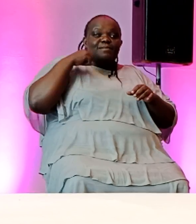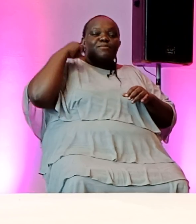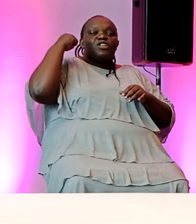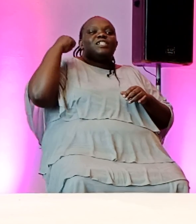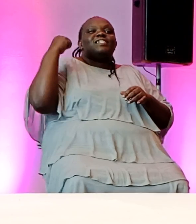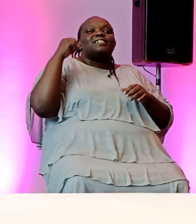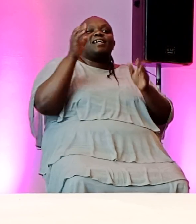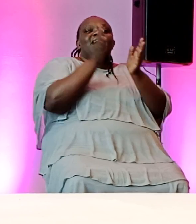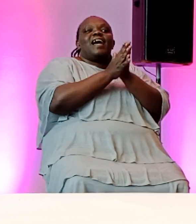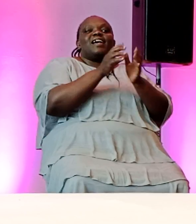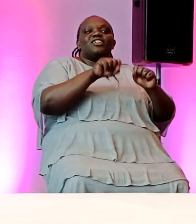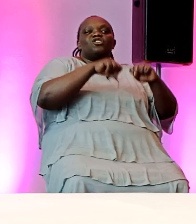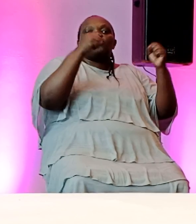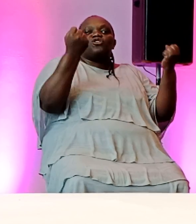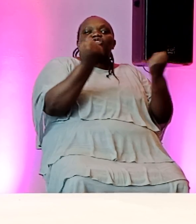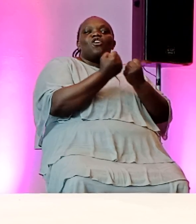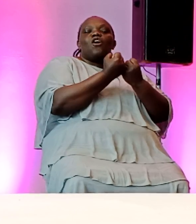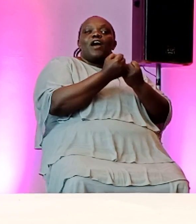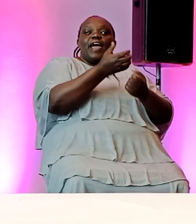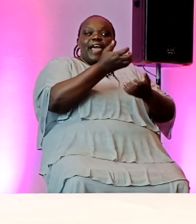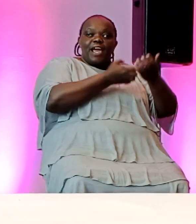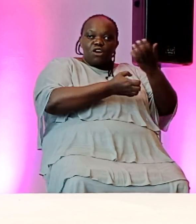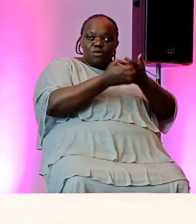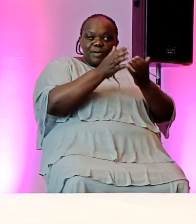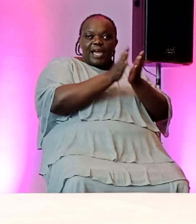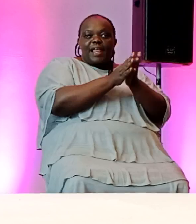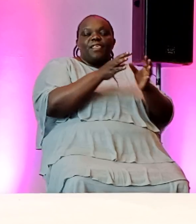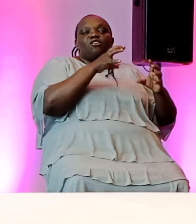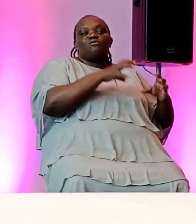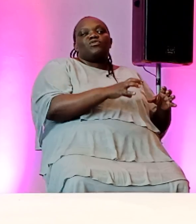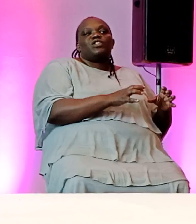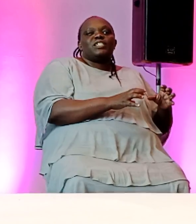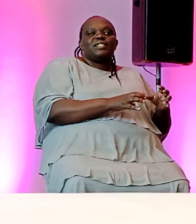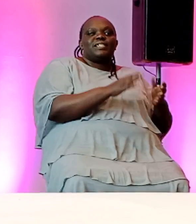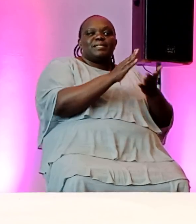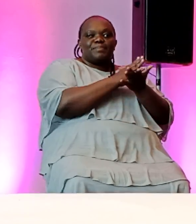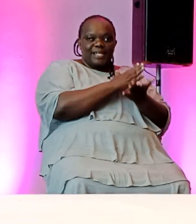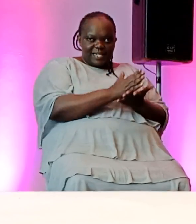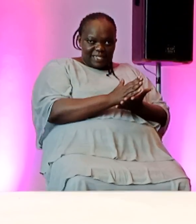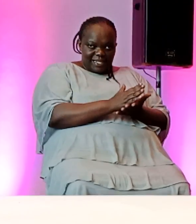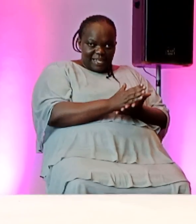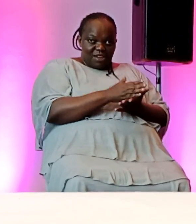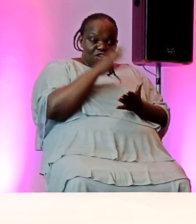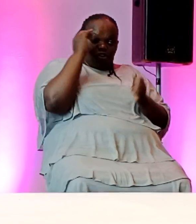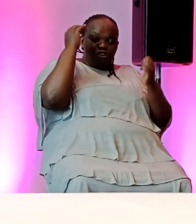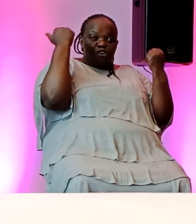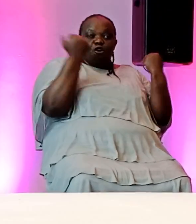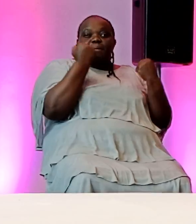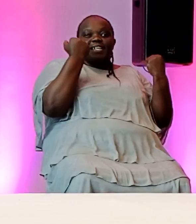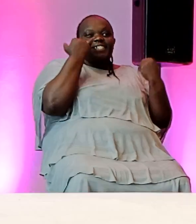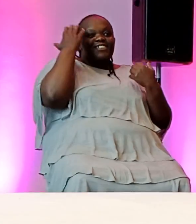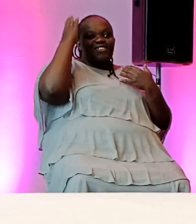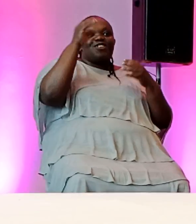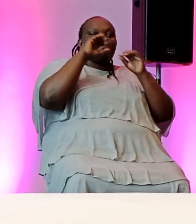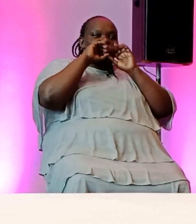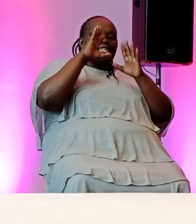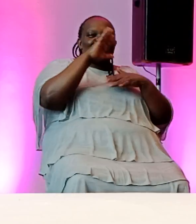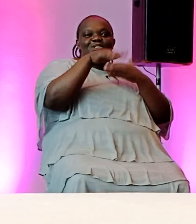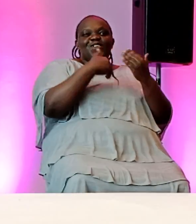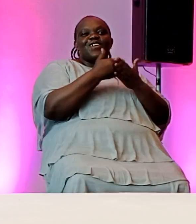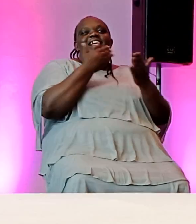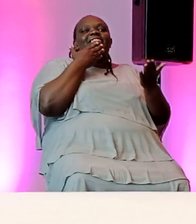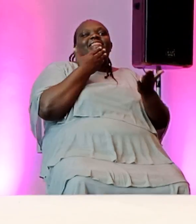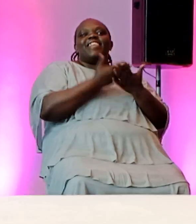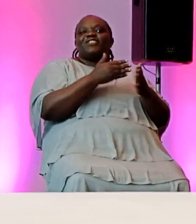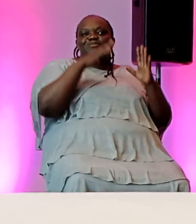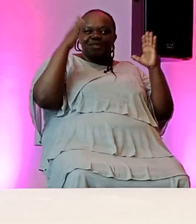politics, in the socio-economic and the community space. May the Almighty God bless you all. Thank you very